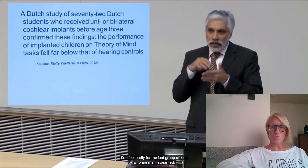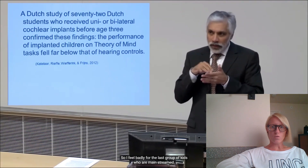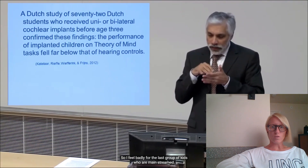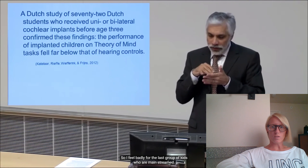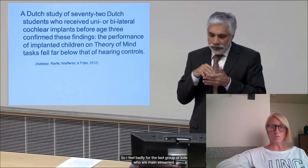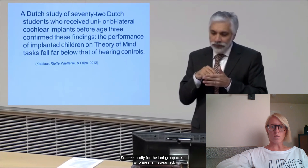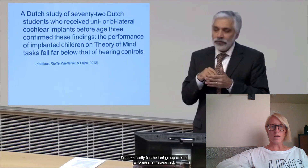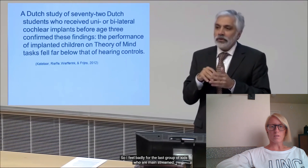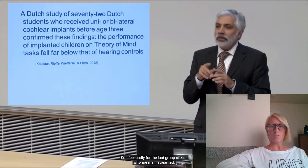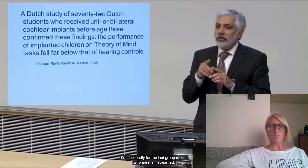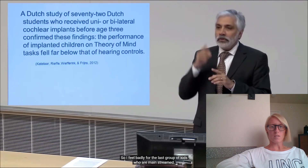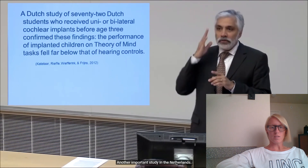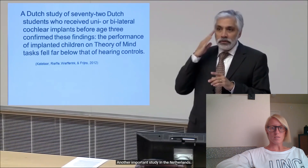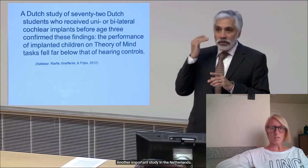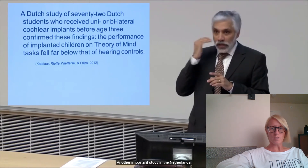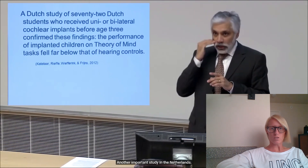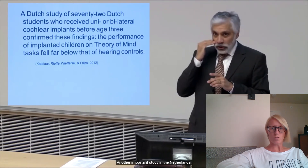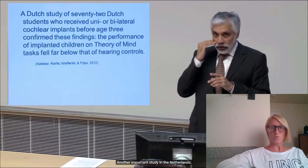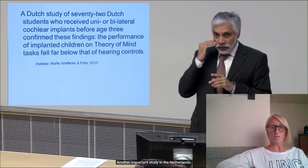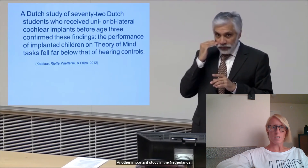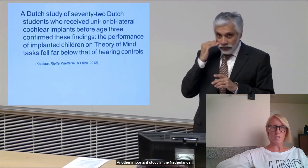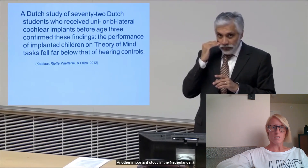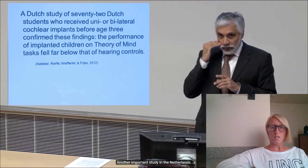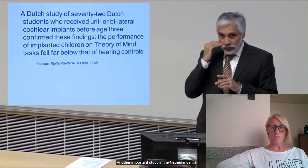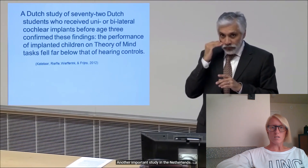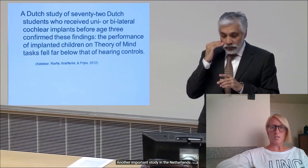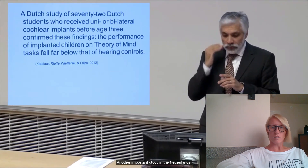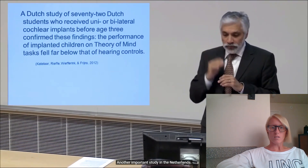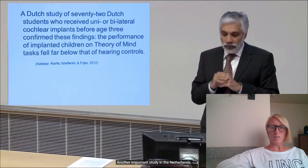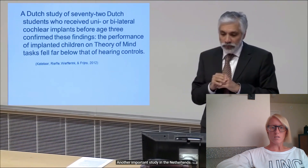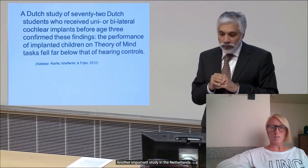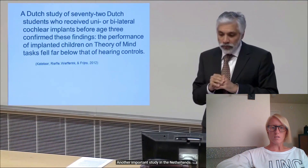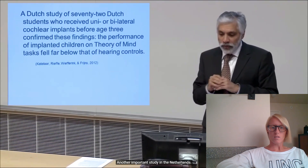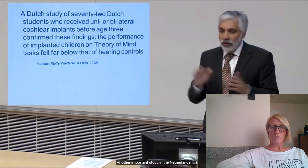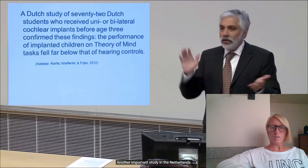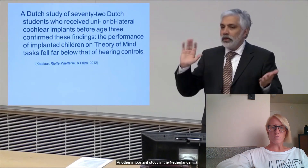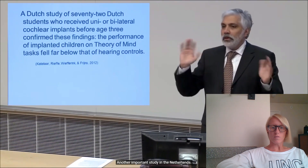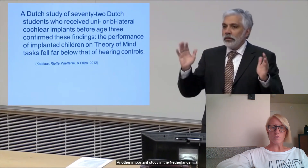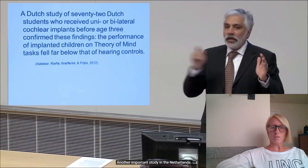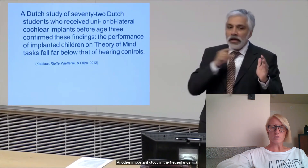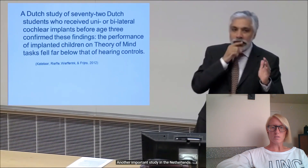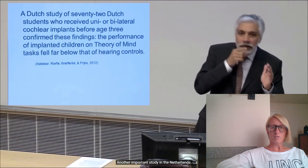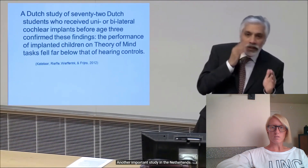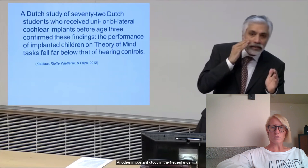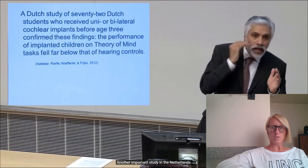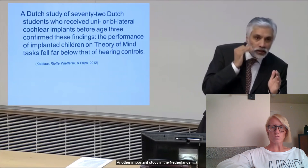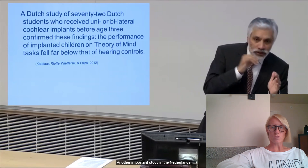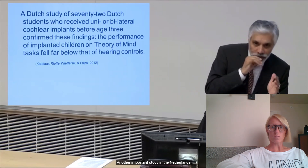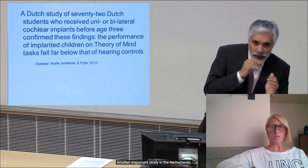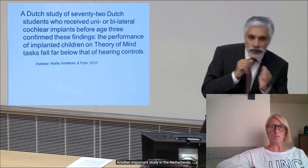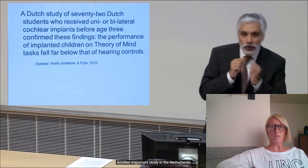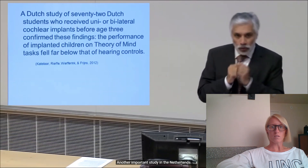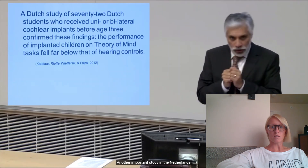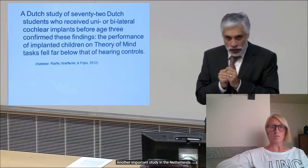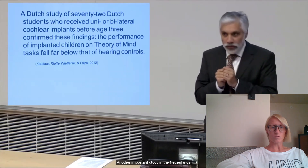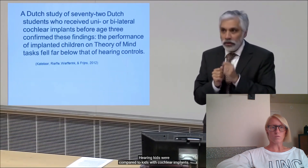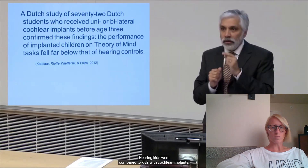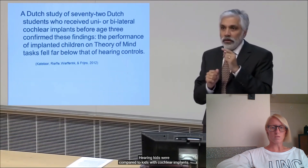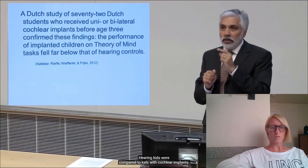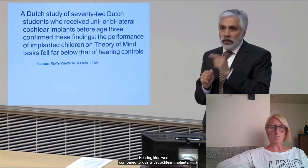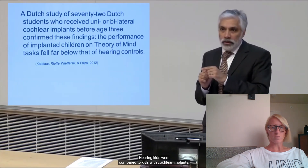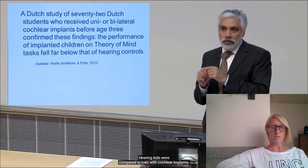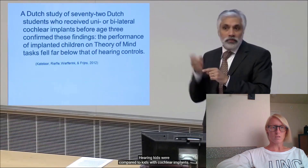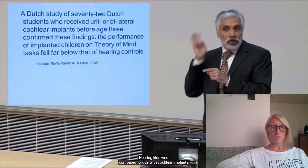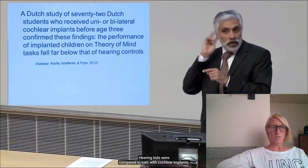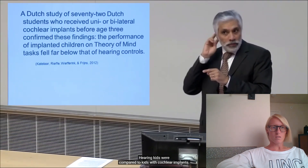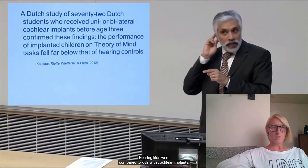It's also critical that Another important study in Holland, in the Netherlands. Interesting study in Hearing